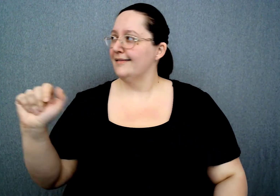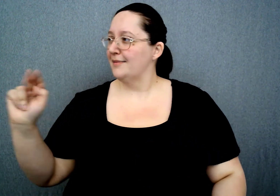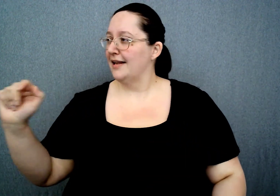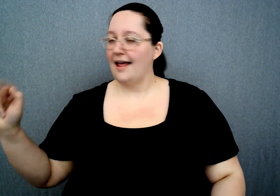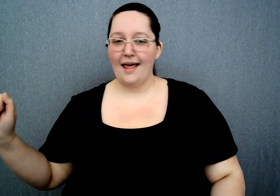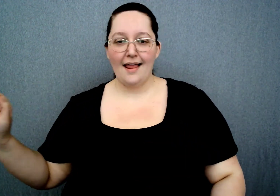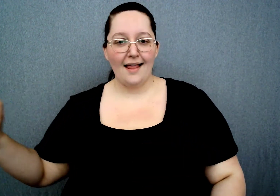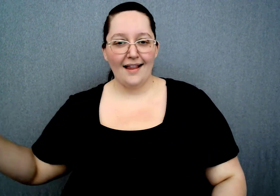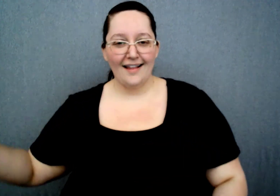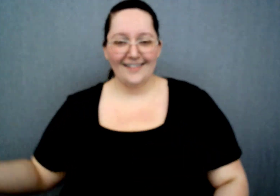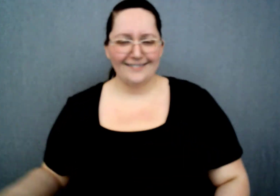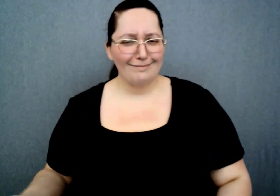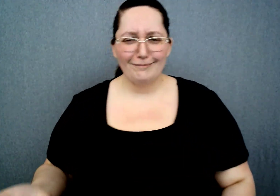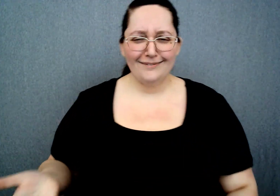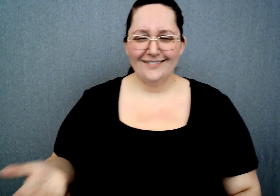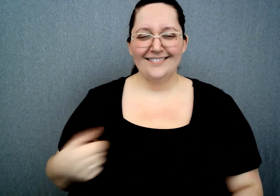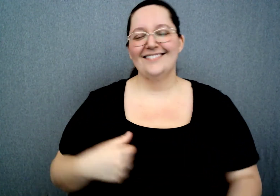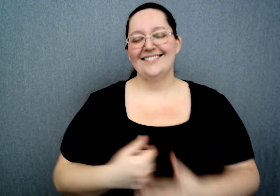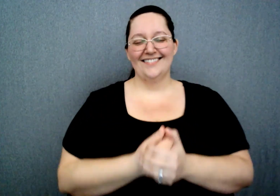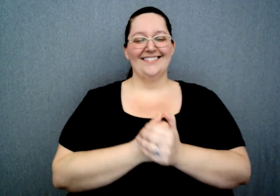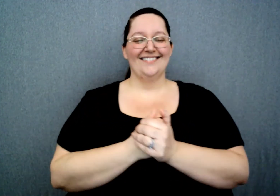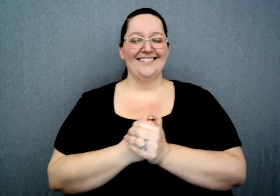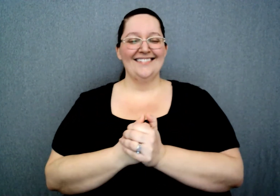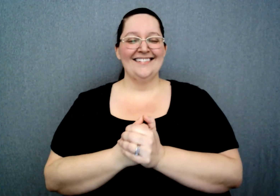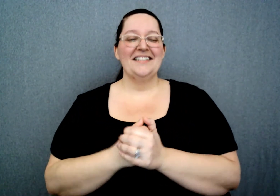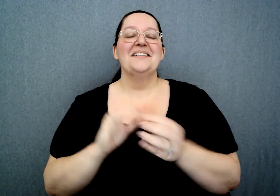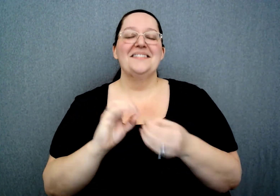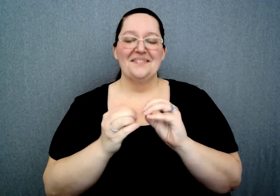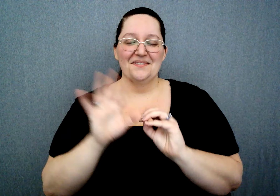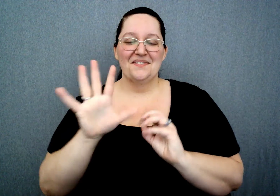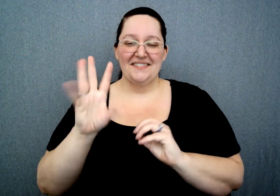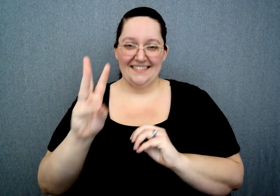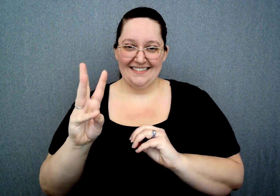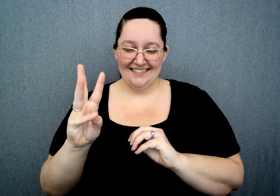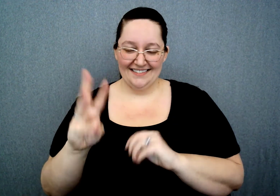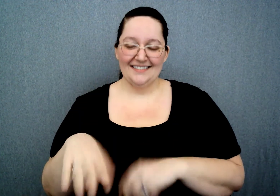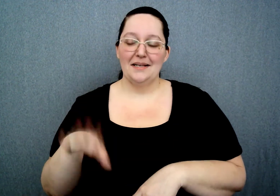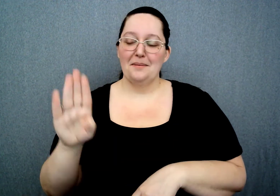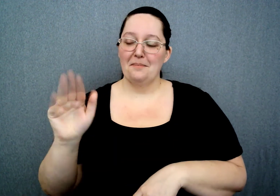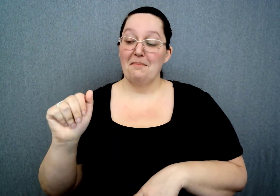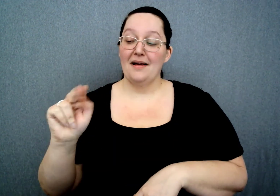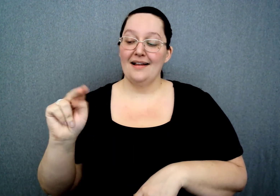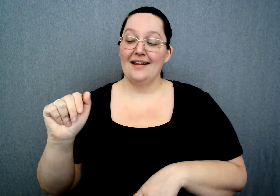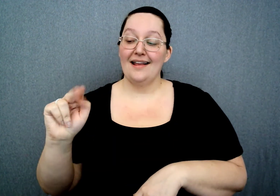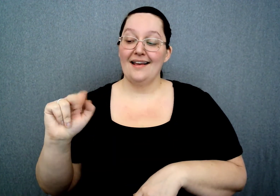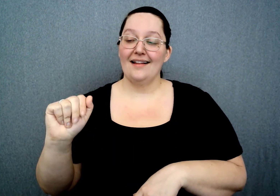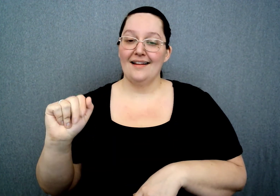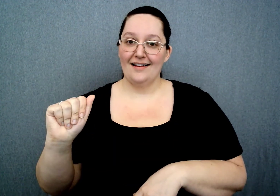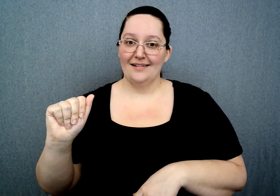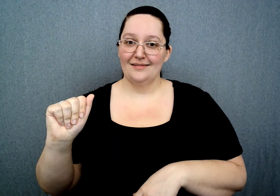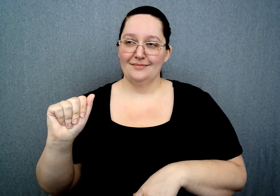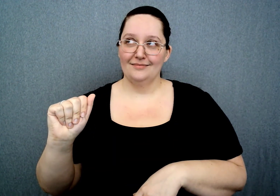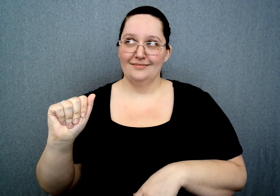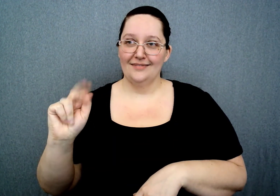A. Banana. What's wrong with me? Banana. Number 56 is banana.